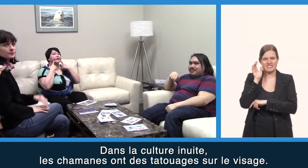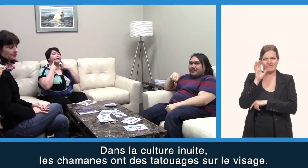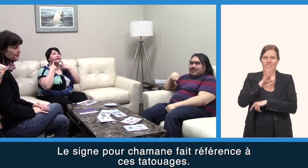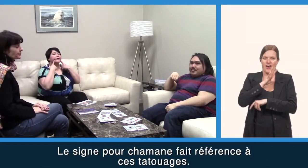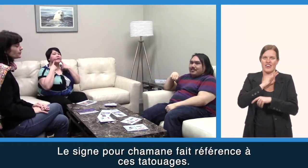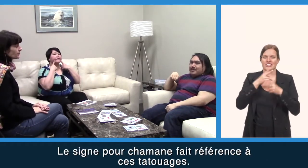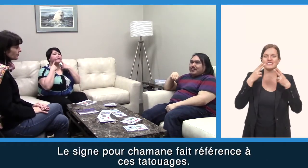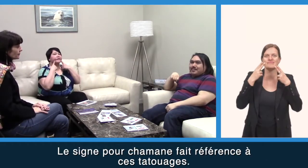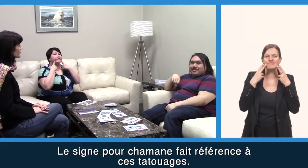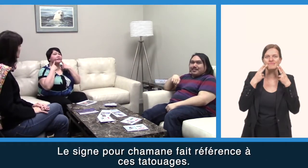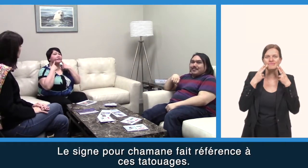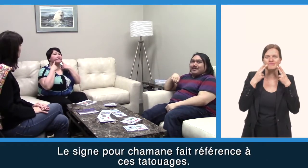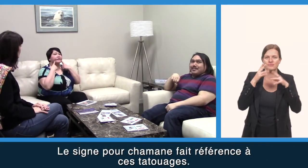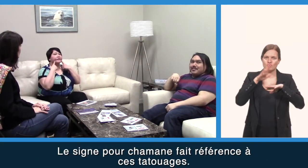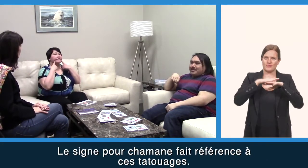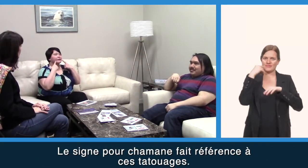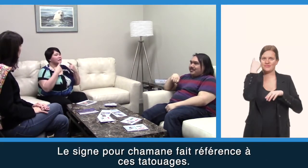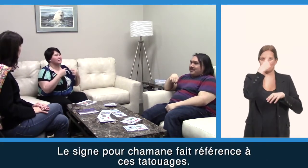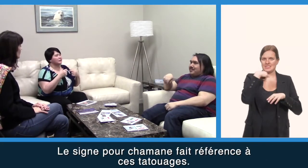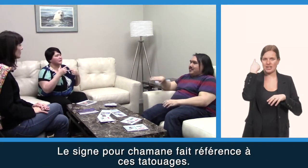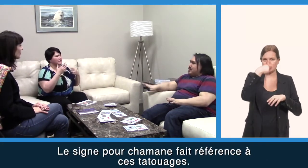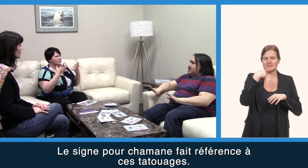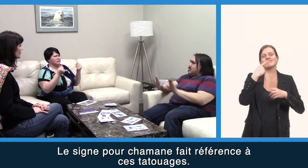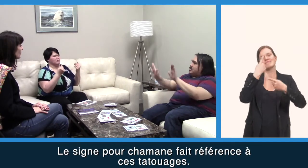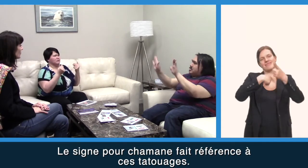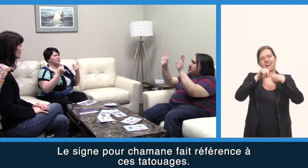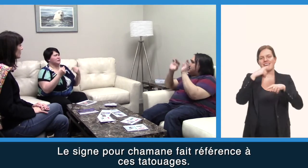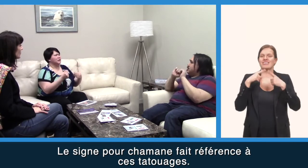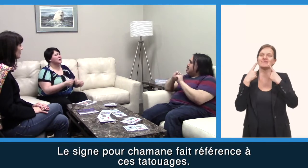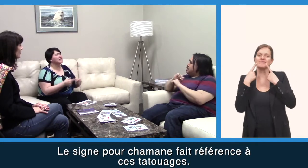it's Oh, all right. tattoos, okay, tattoos. Mhm.